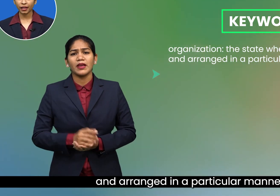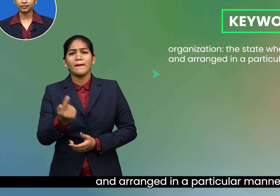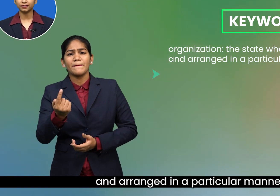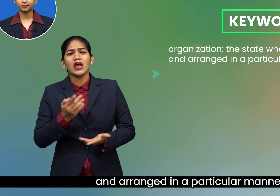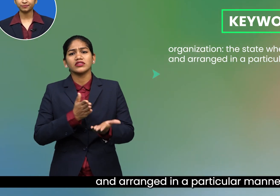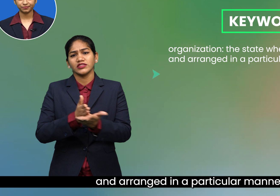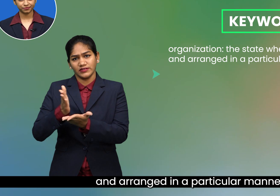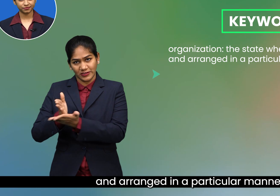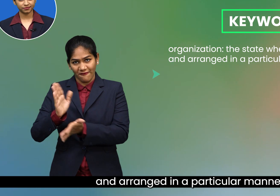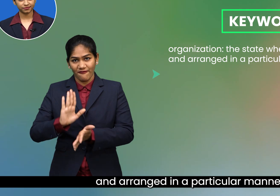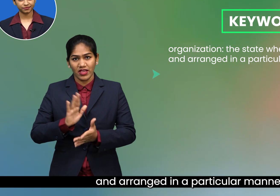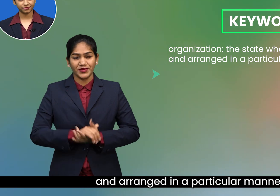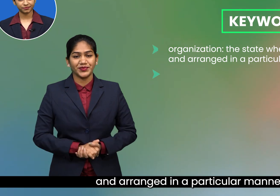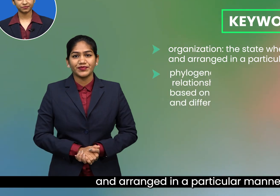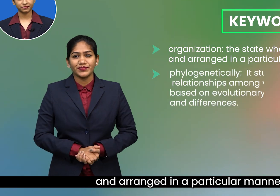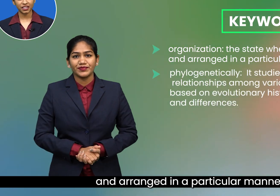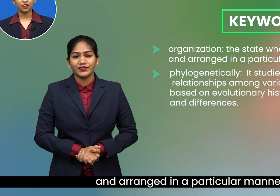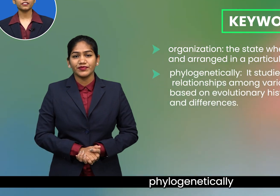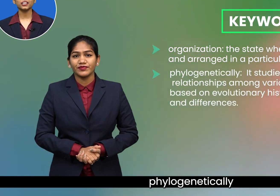particular manner.